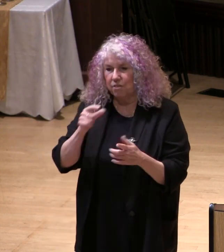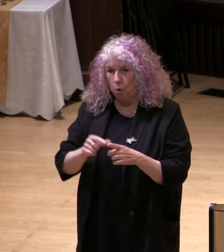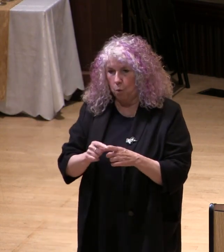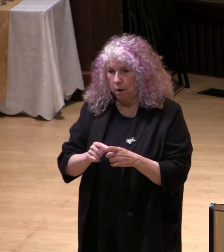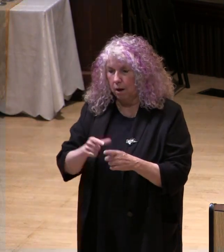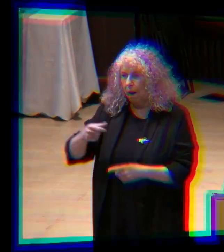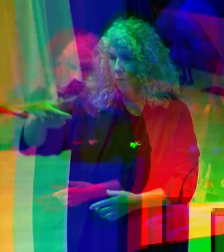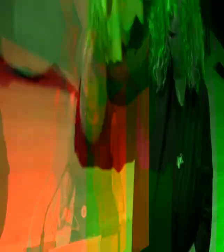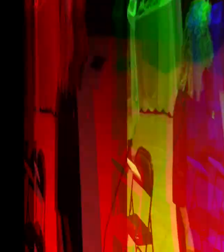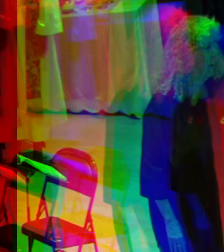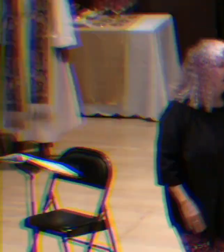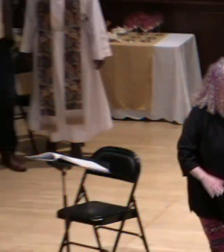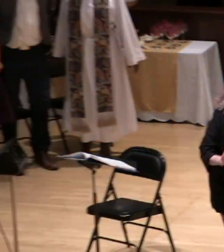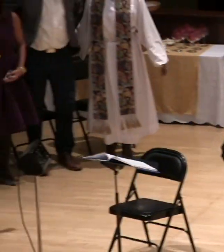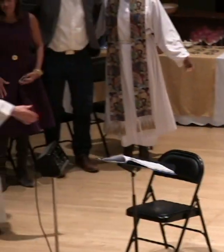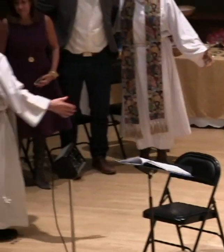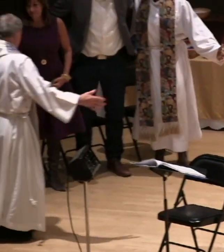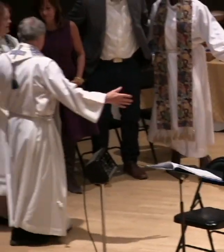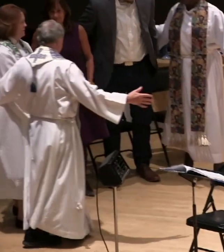of God.